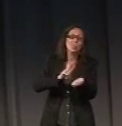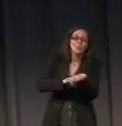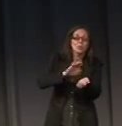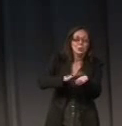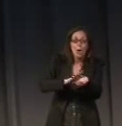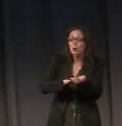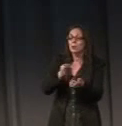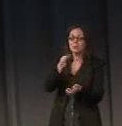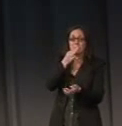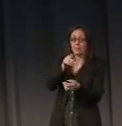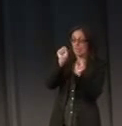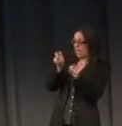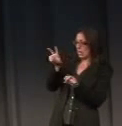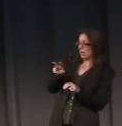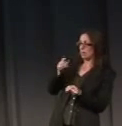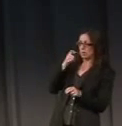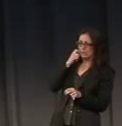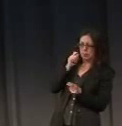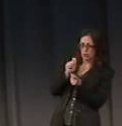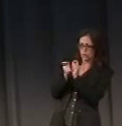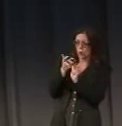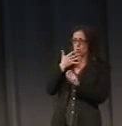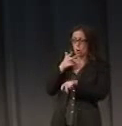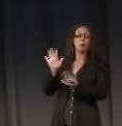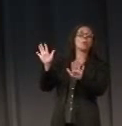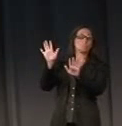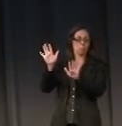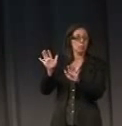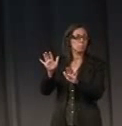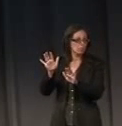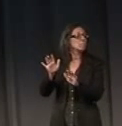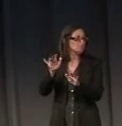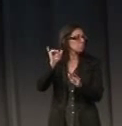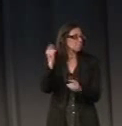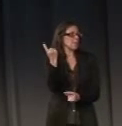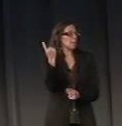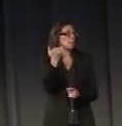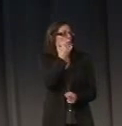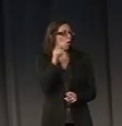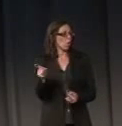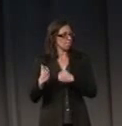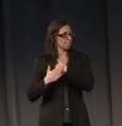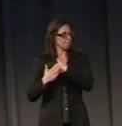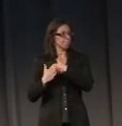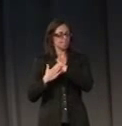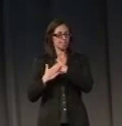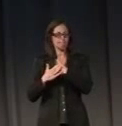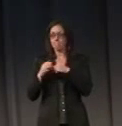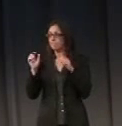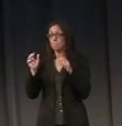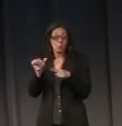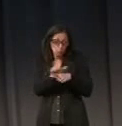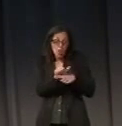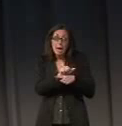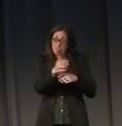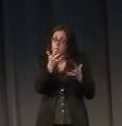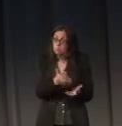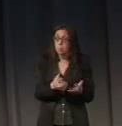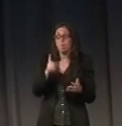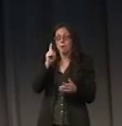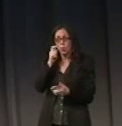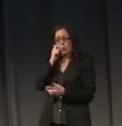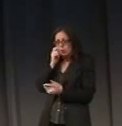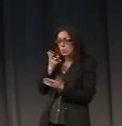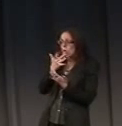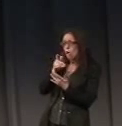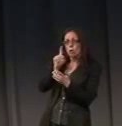with with high immediacy whether or not someone is sick or not. And indeed, it turns out